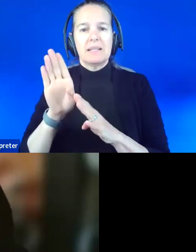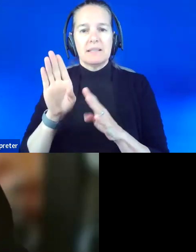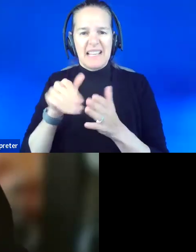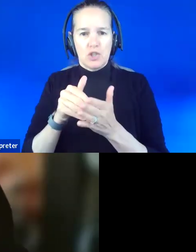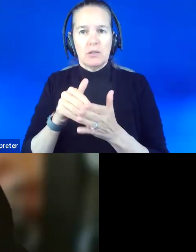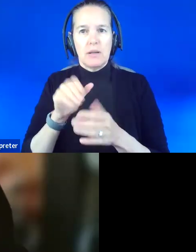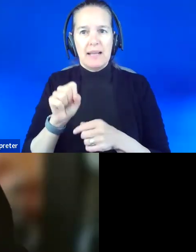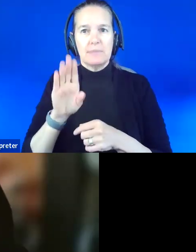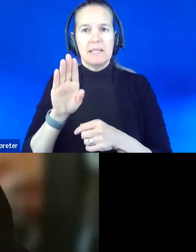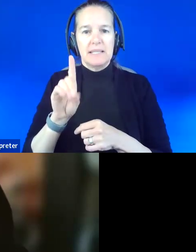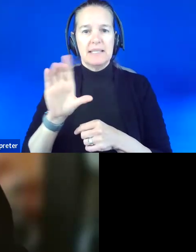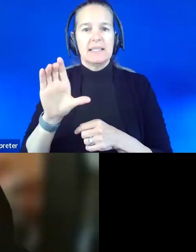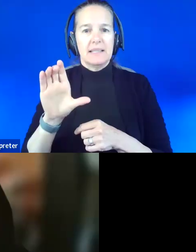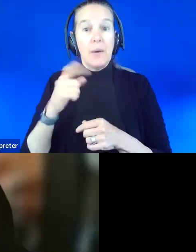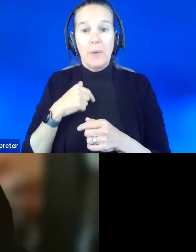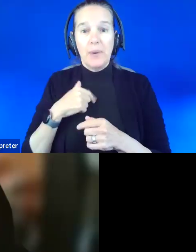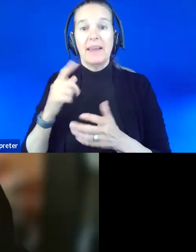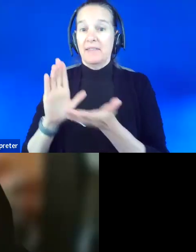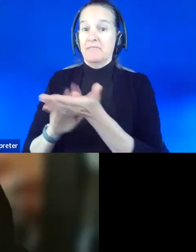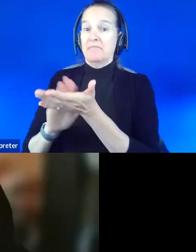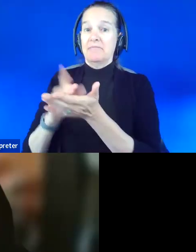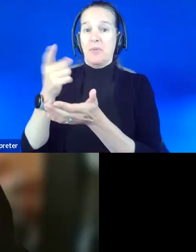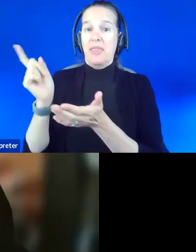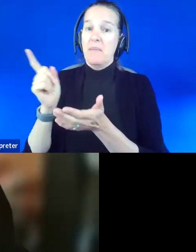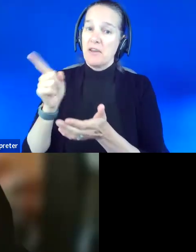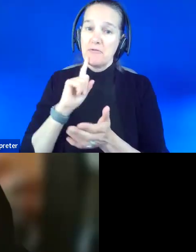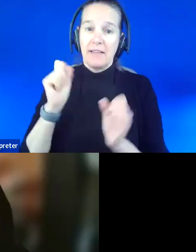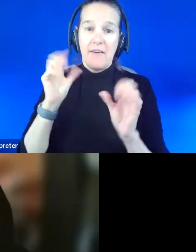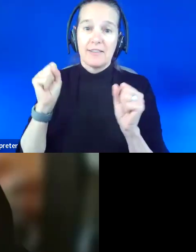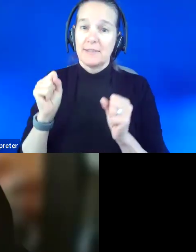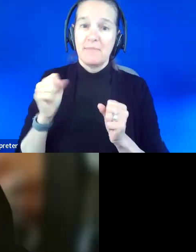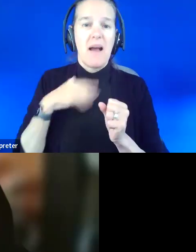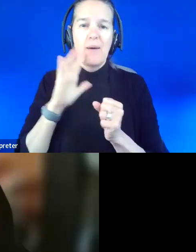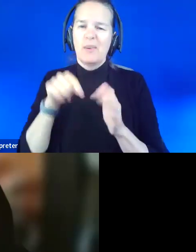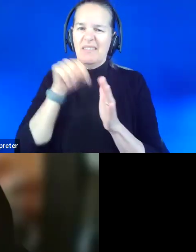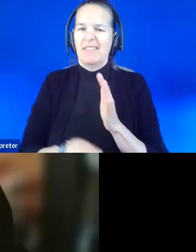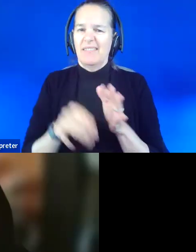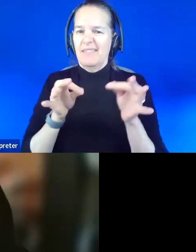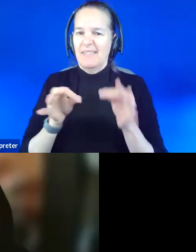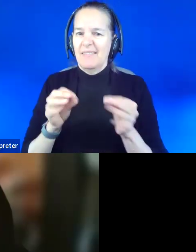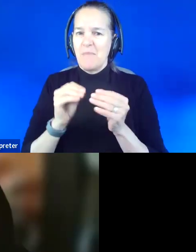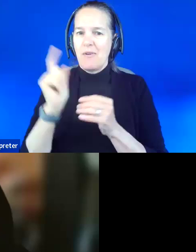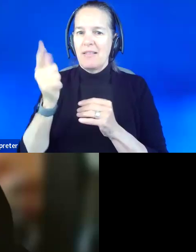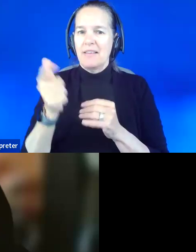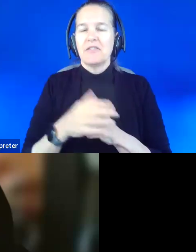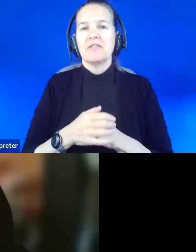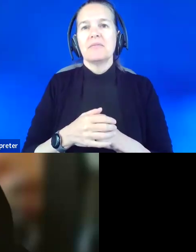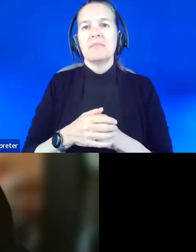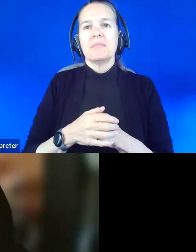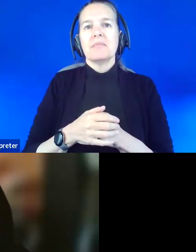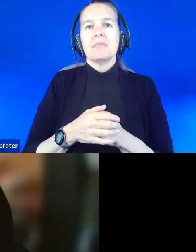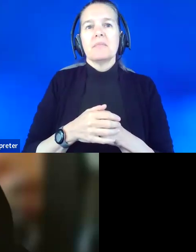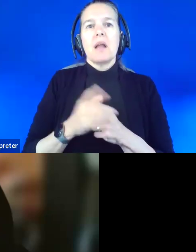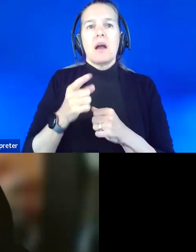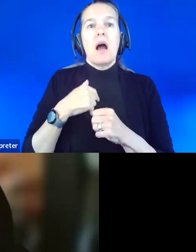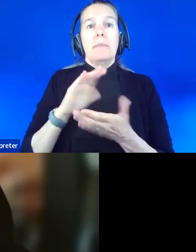business development centers at this conference. They're really awesome. And we'll talk about that a little bit more. I was incorporated